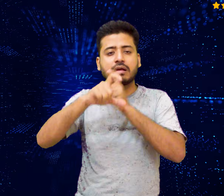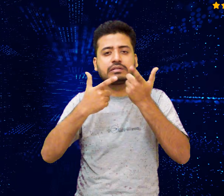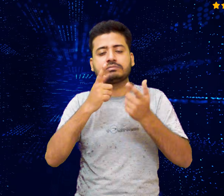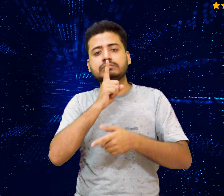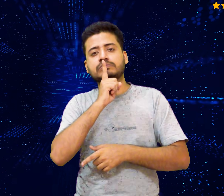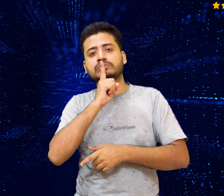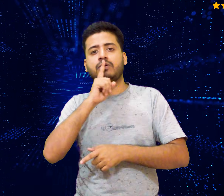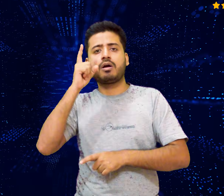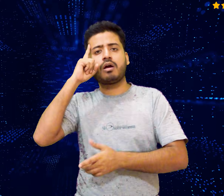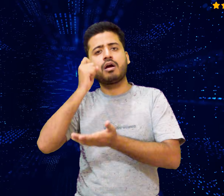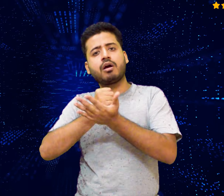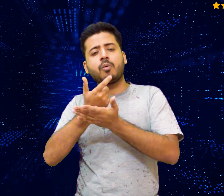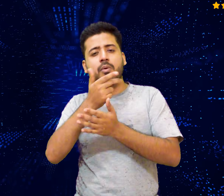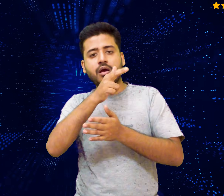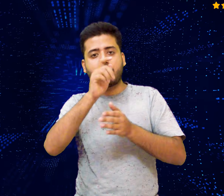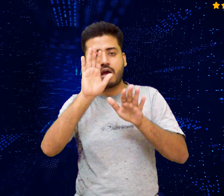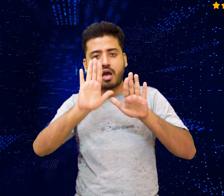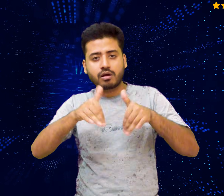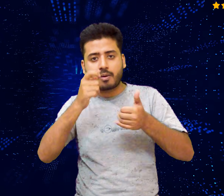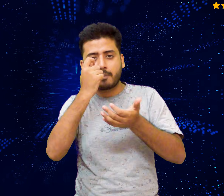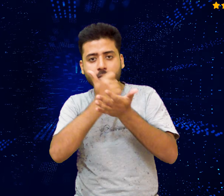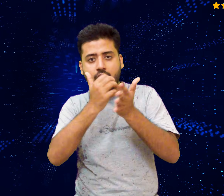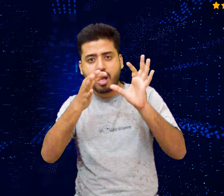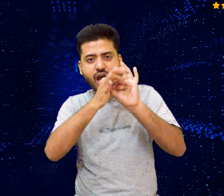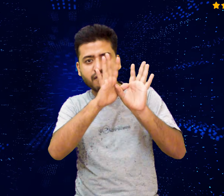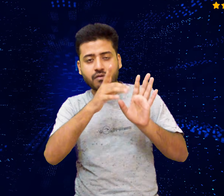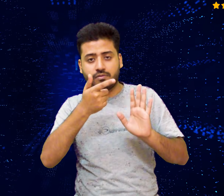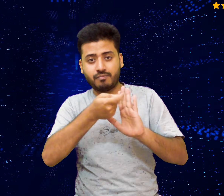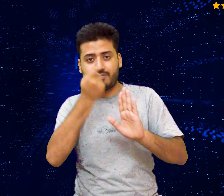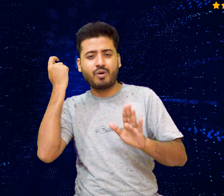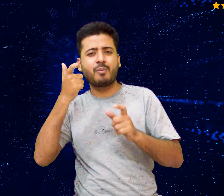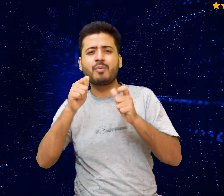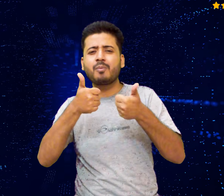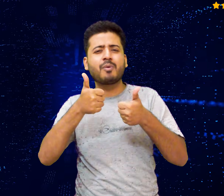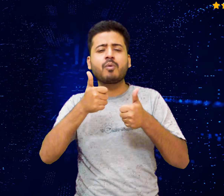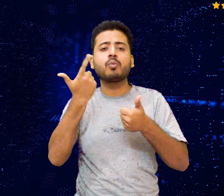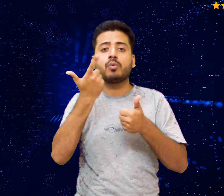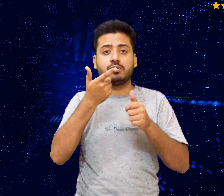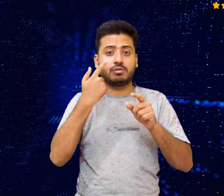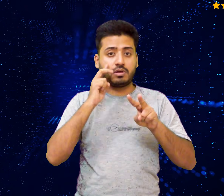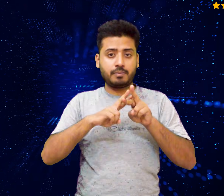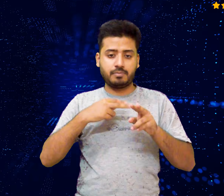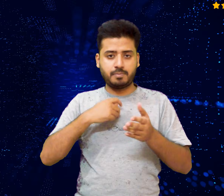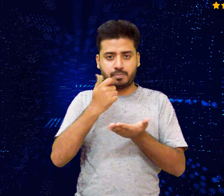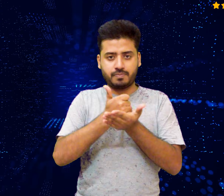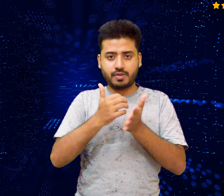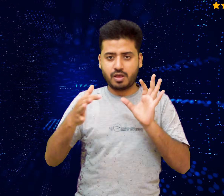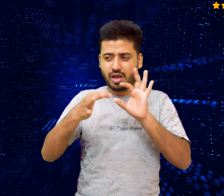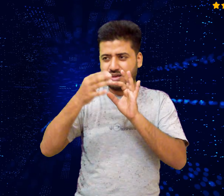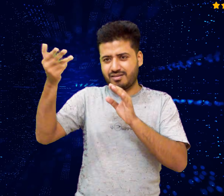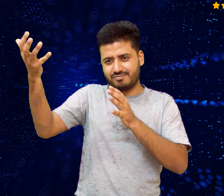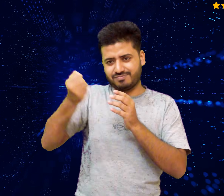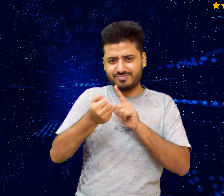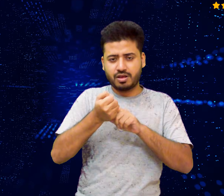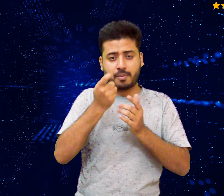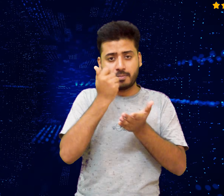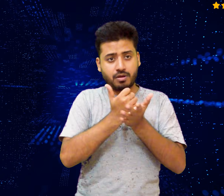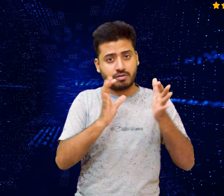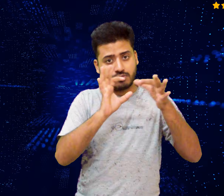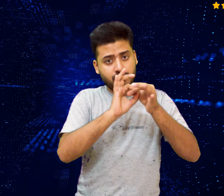DOFA, everywhere possible. Two-factor authentication, DOFA, adds an extra layer of security to your accounts by requiring